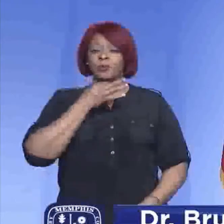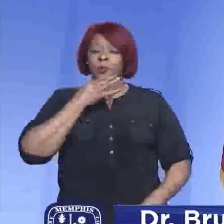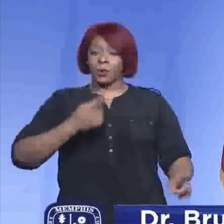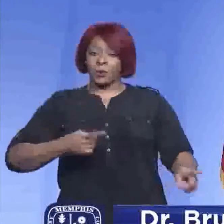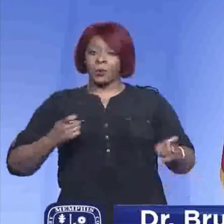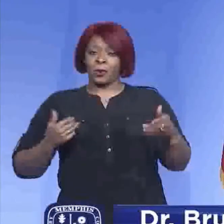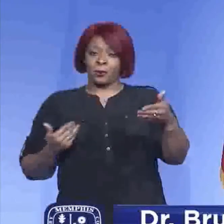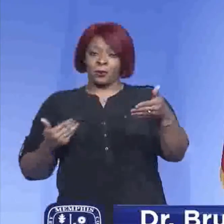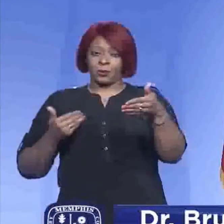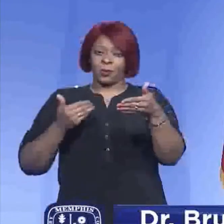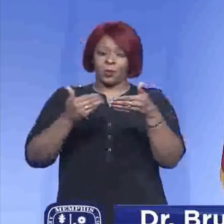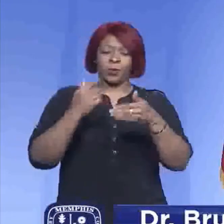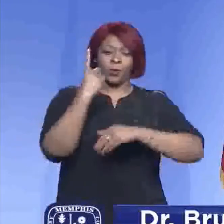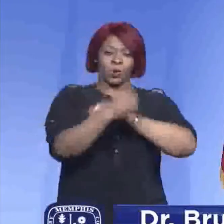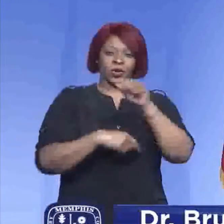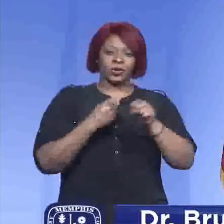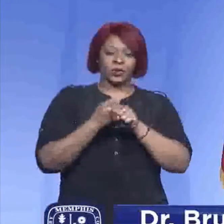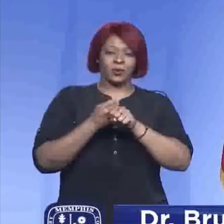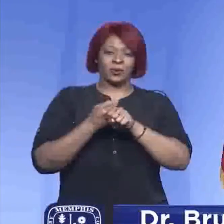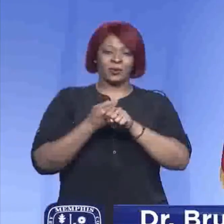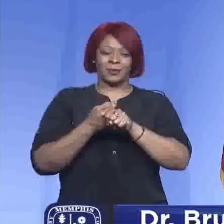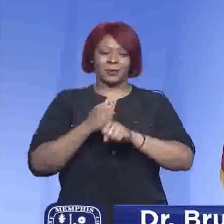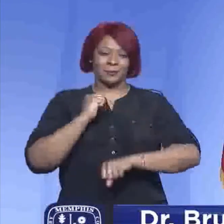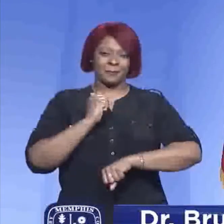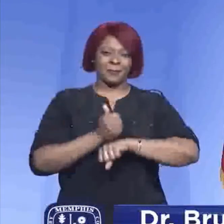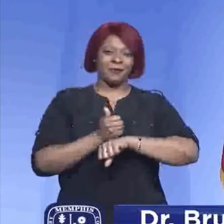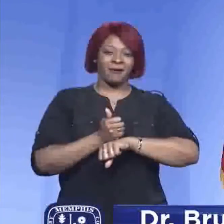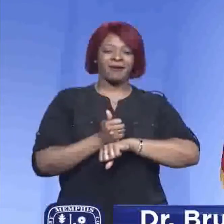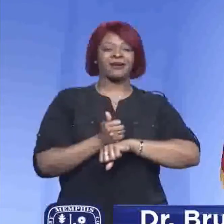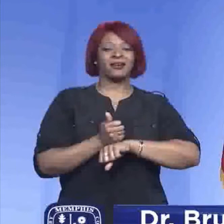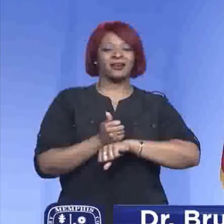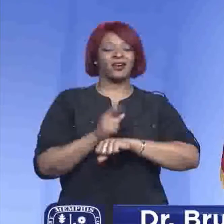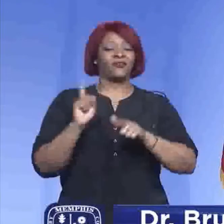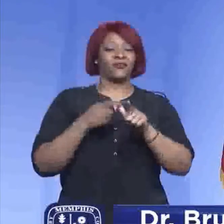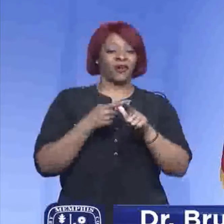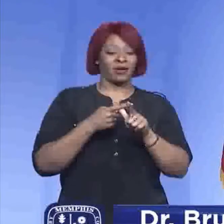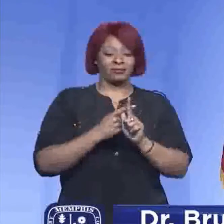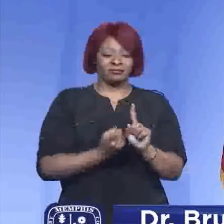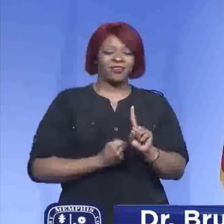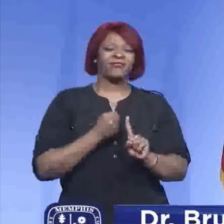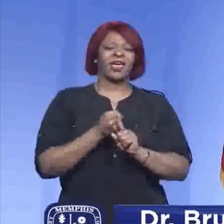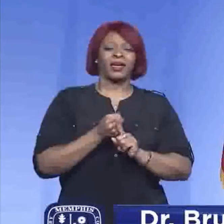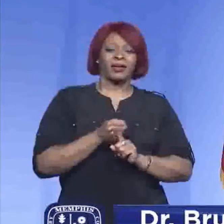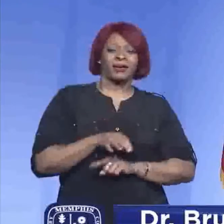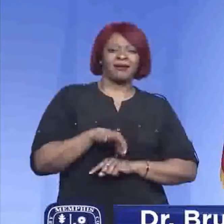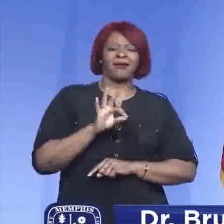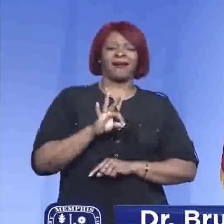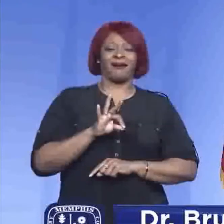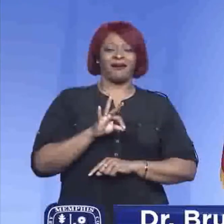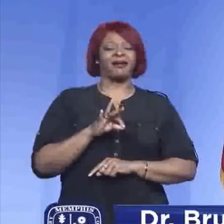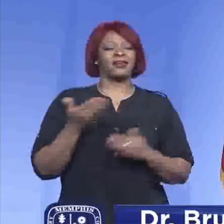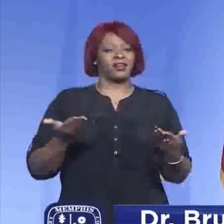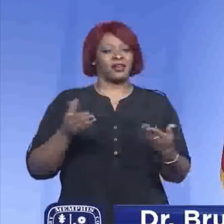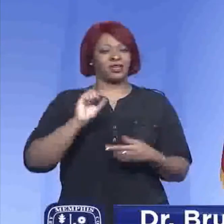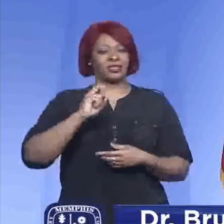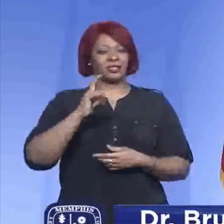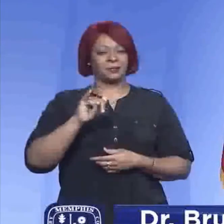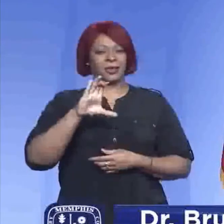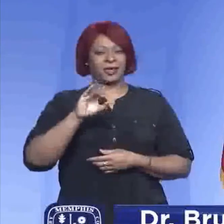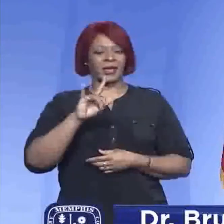the 1-year mark when we first found out that we had a case in Shelby